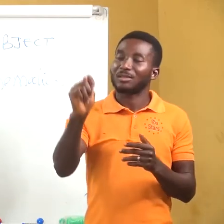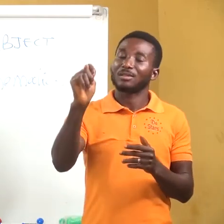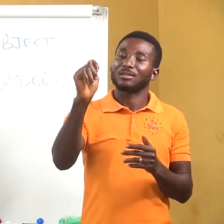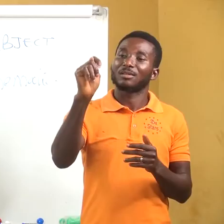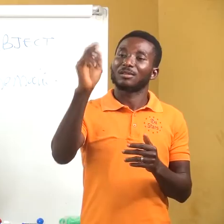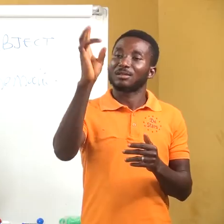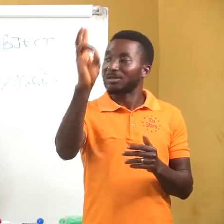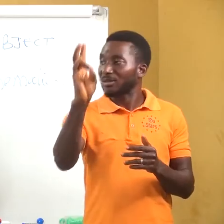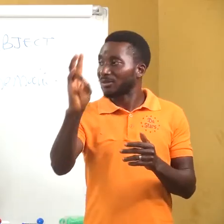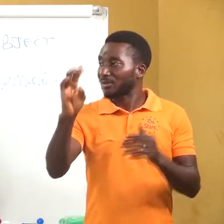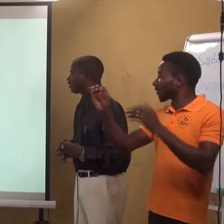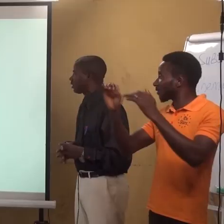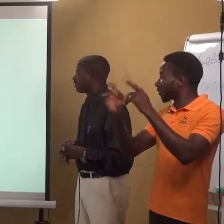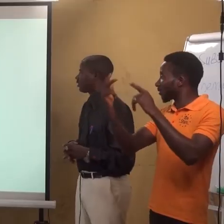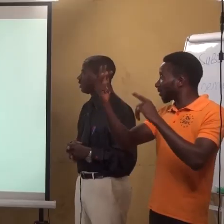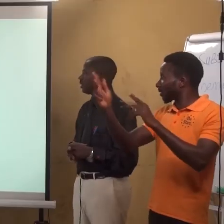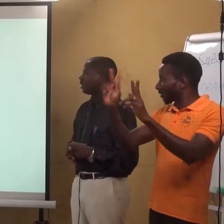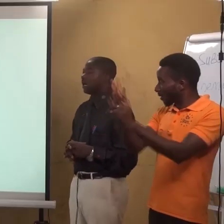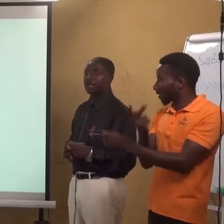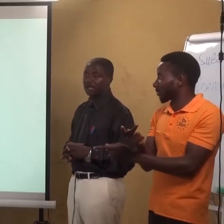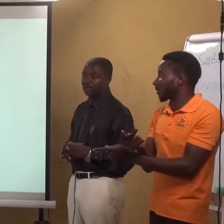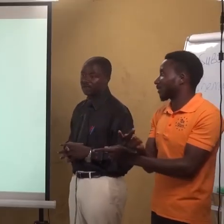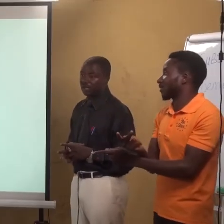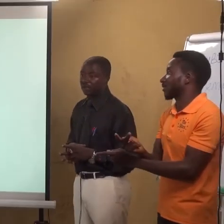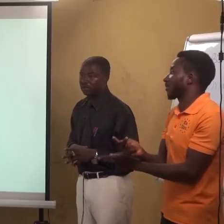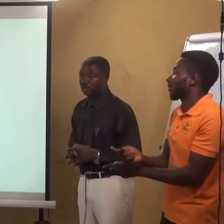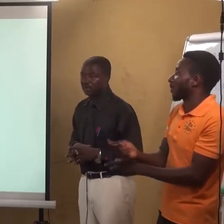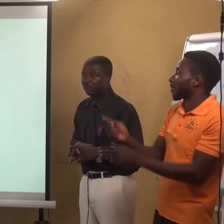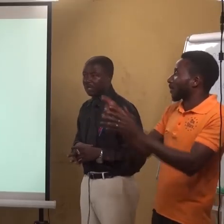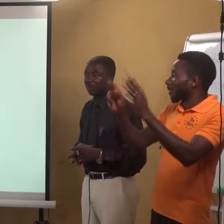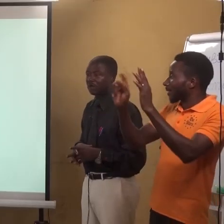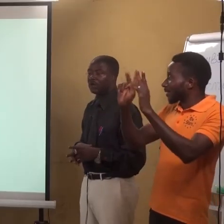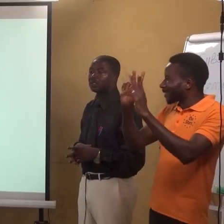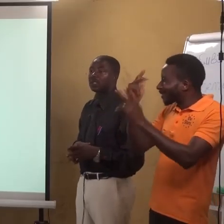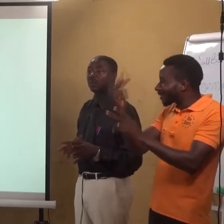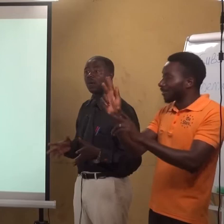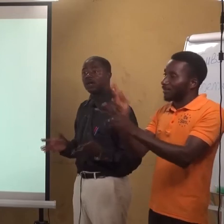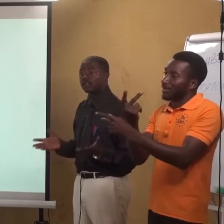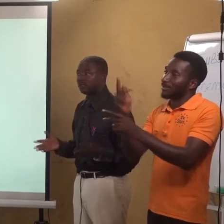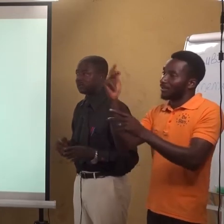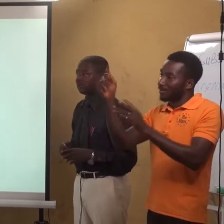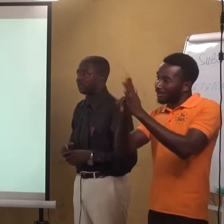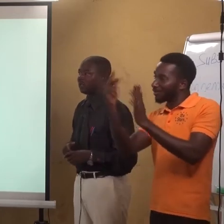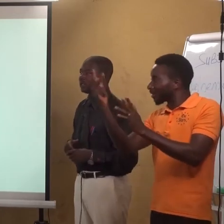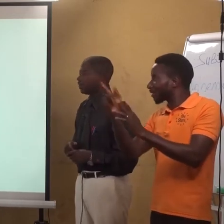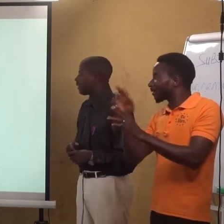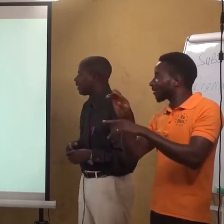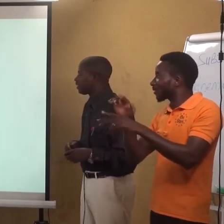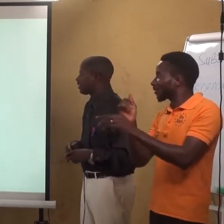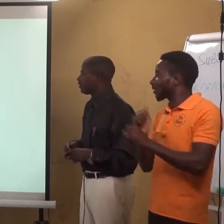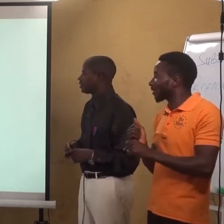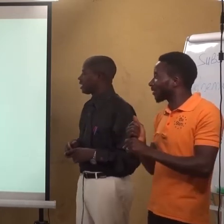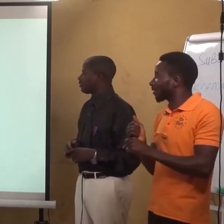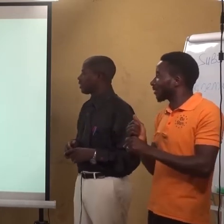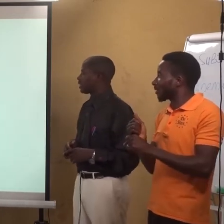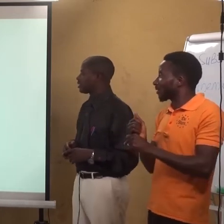minus 3 times itself up to 6 places, and the negative sign will disappear because the power is even. The power